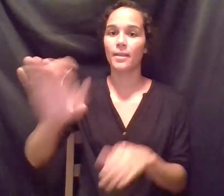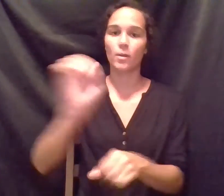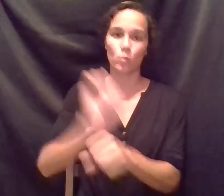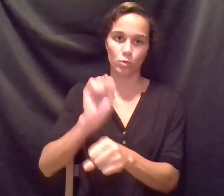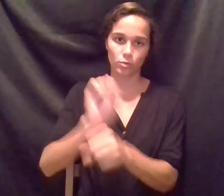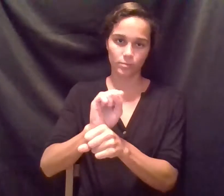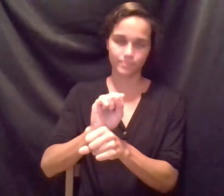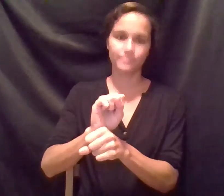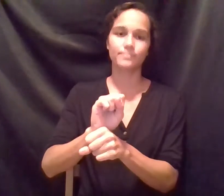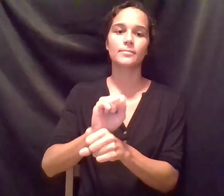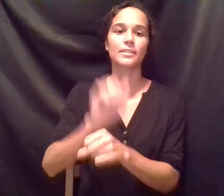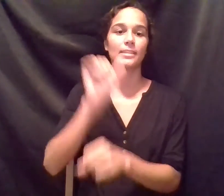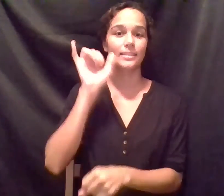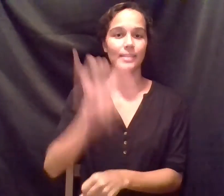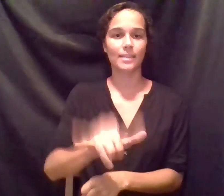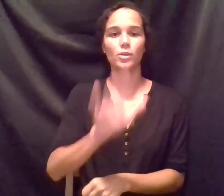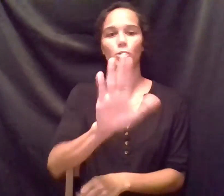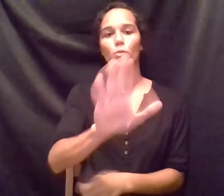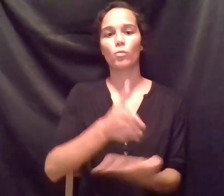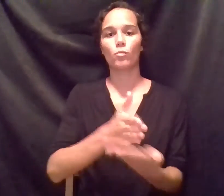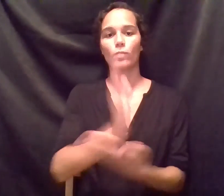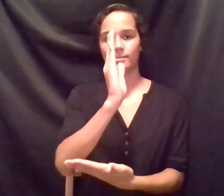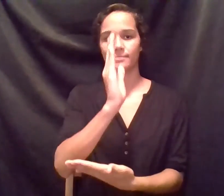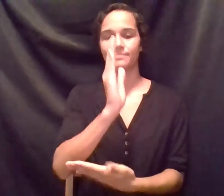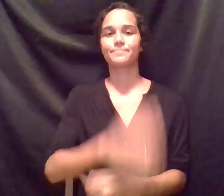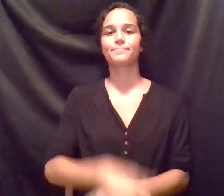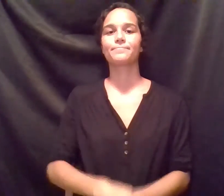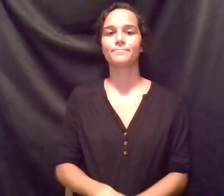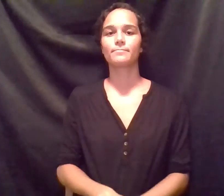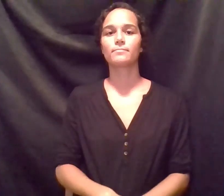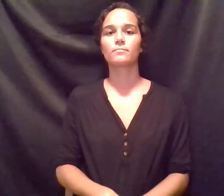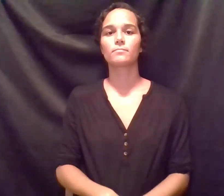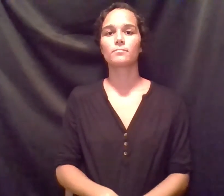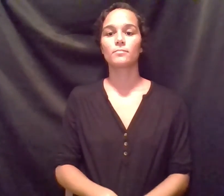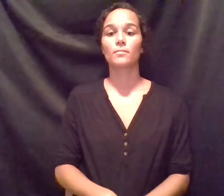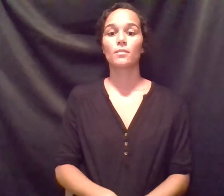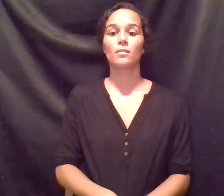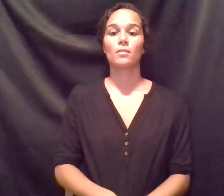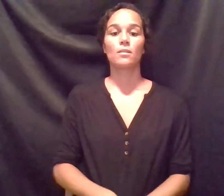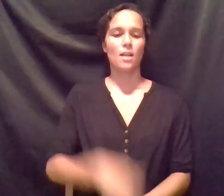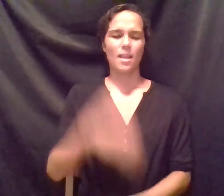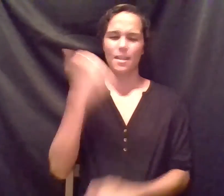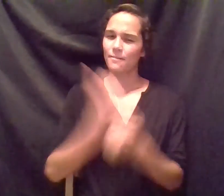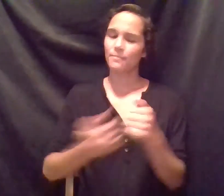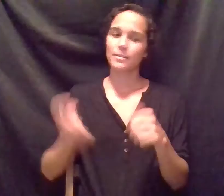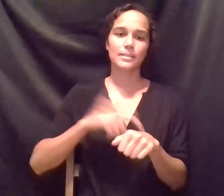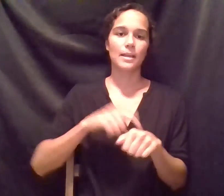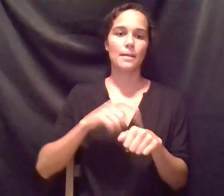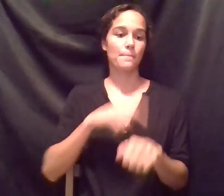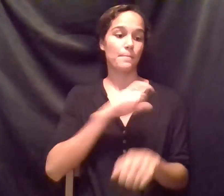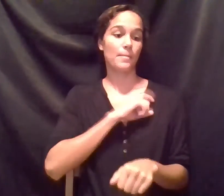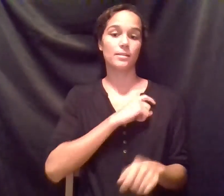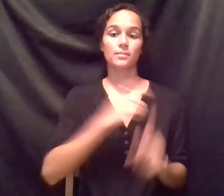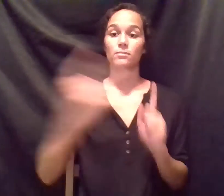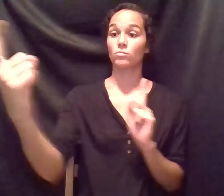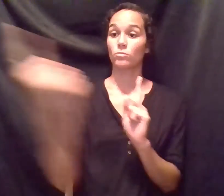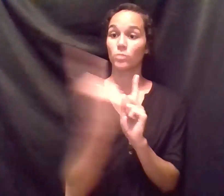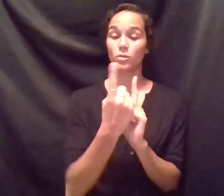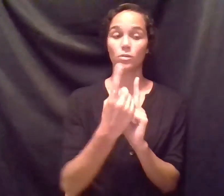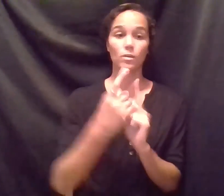your right, okay? In every police encounter, the first thing you should do is you should start filming. This is very dear to